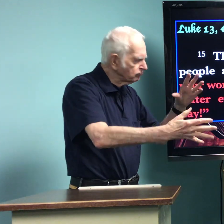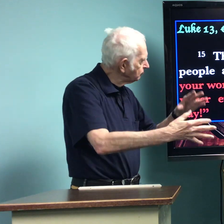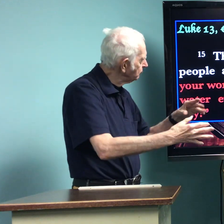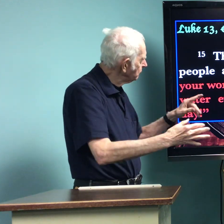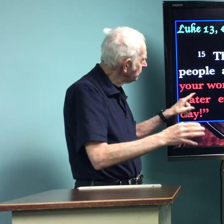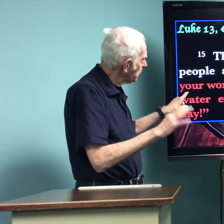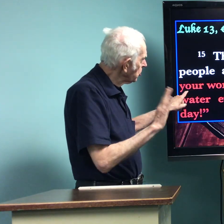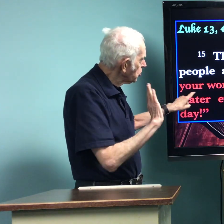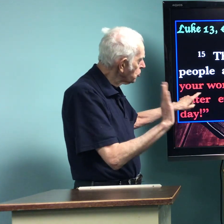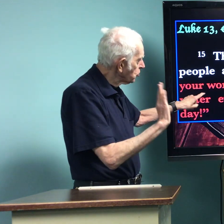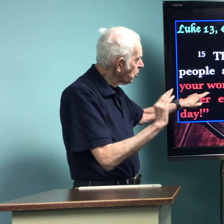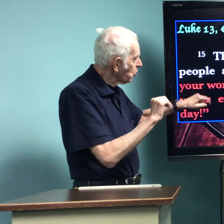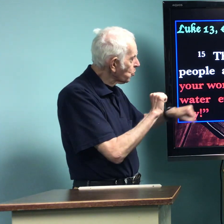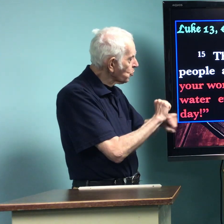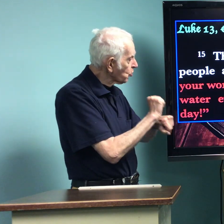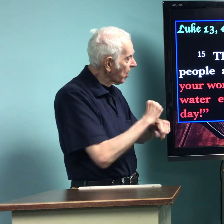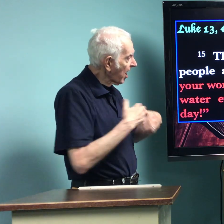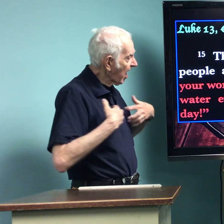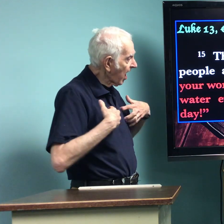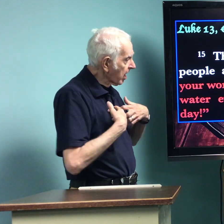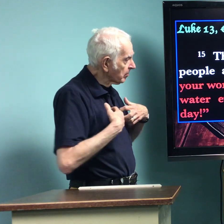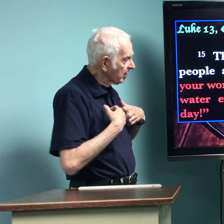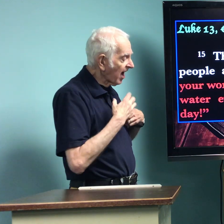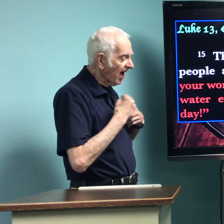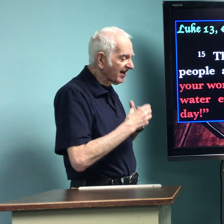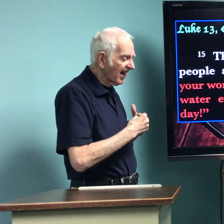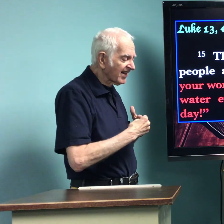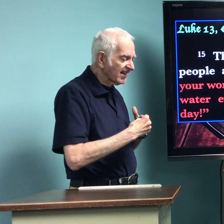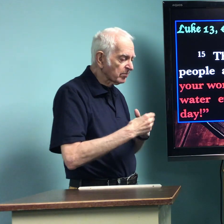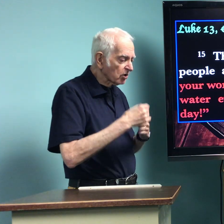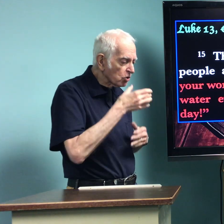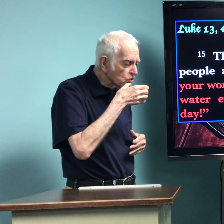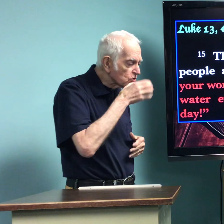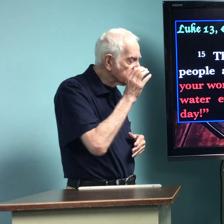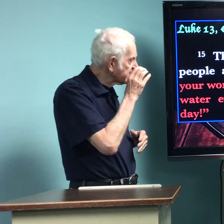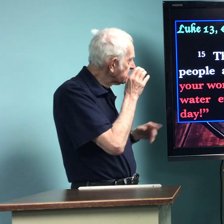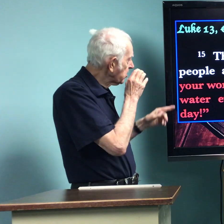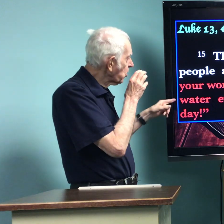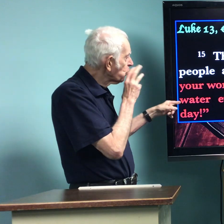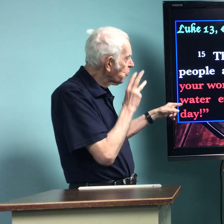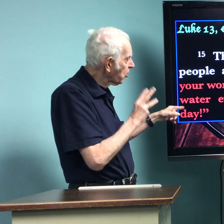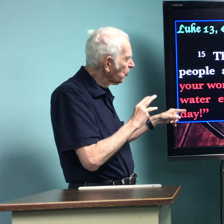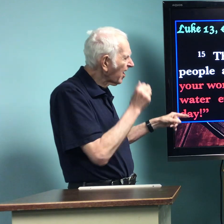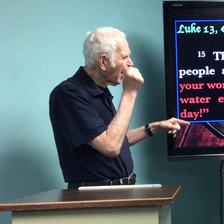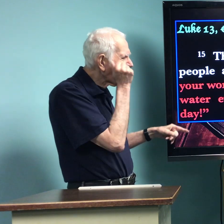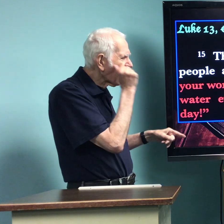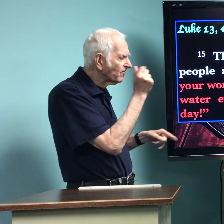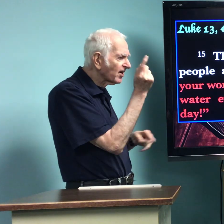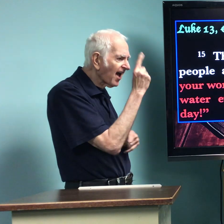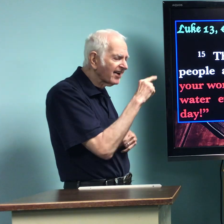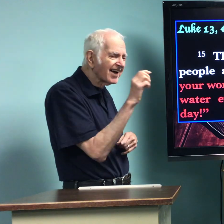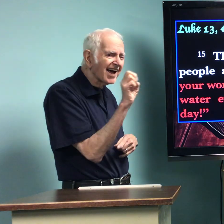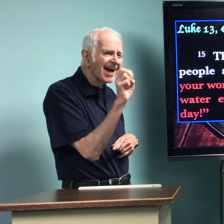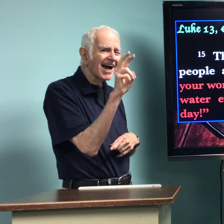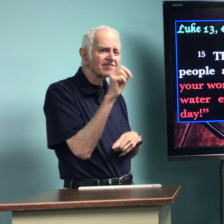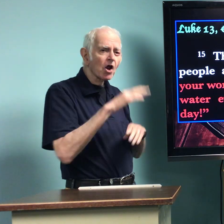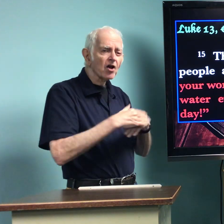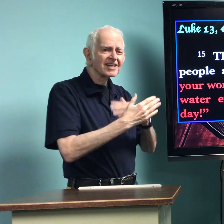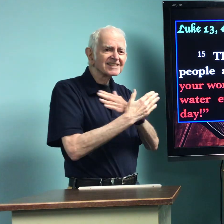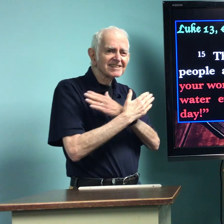means you let go, release your work animals, and lead them to drink water every day, even